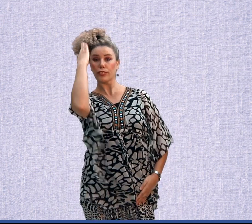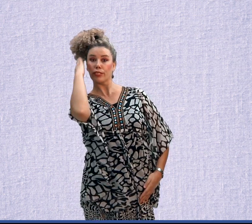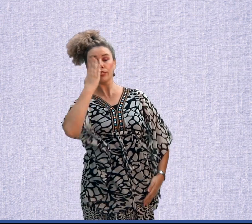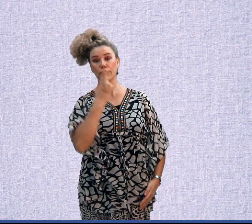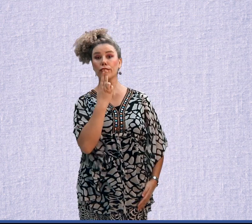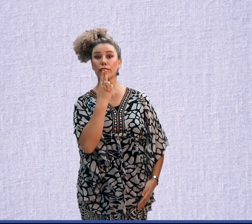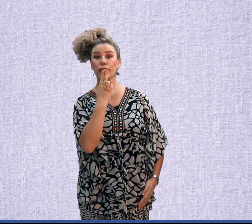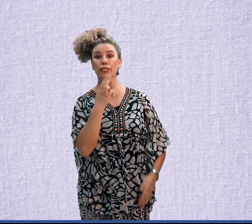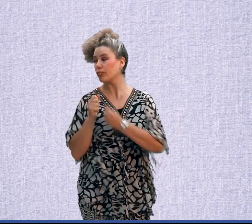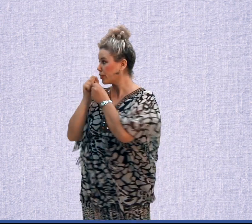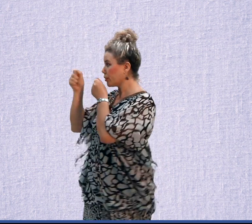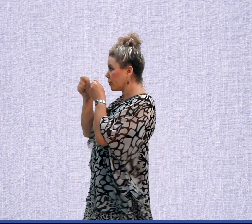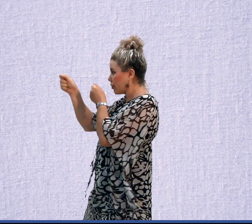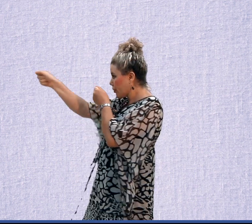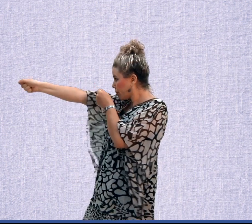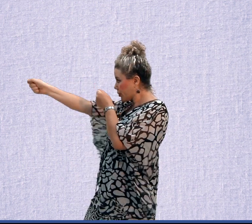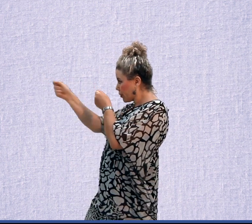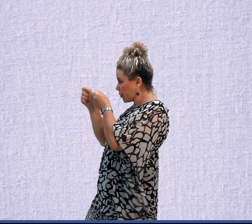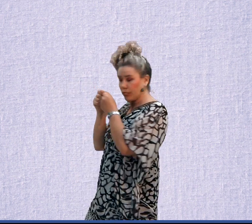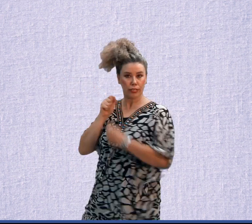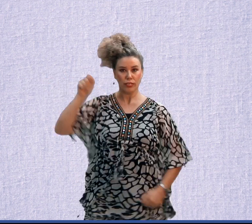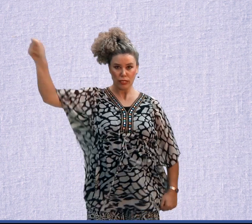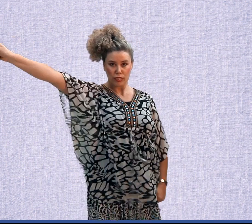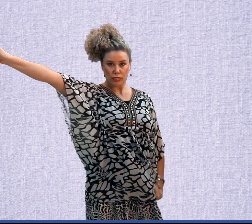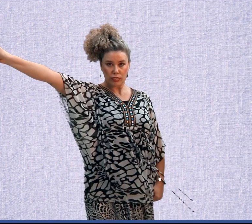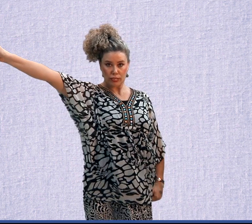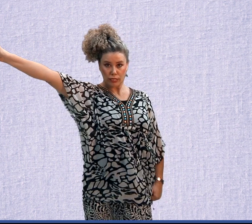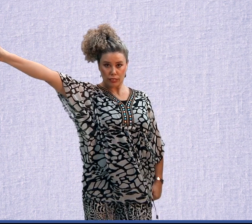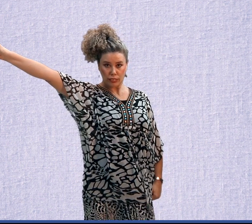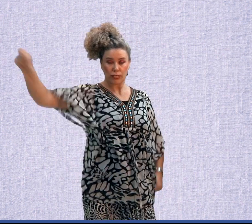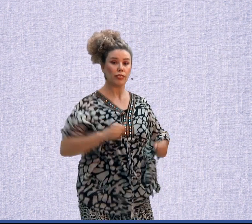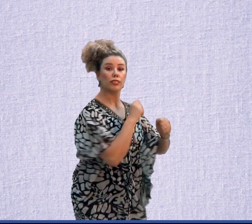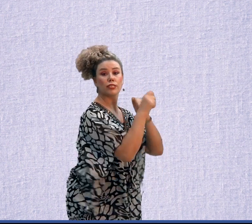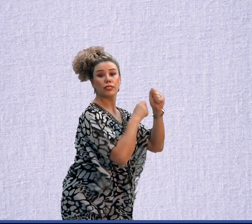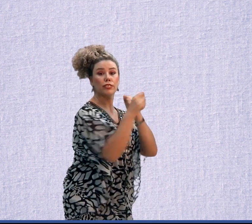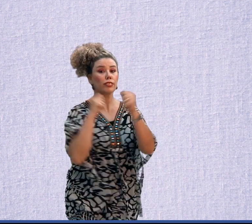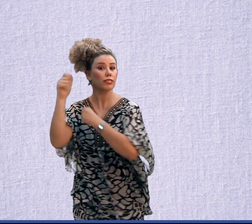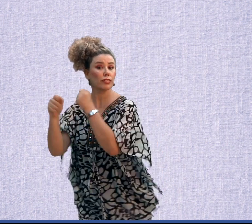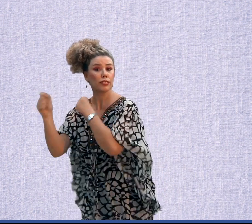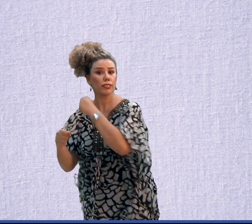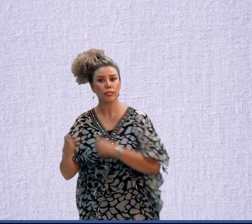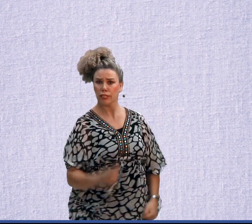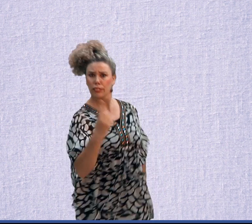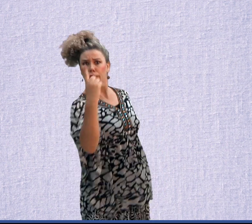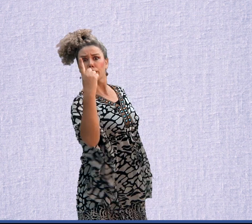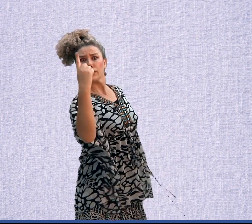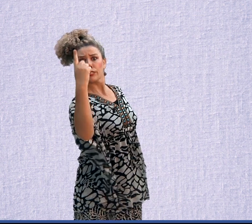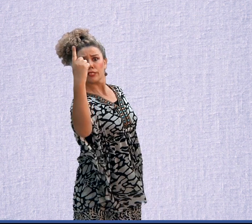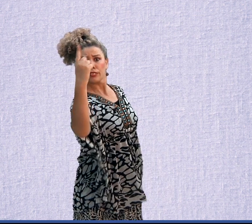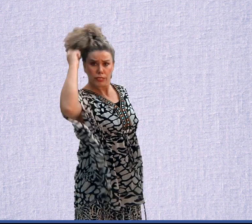Pit Porter, Nas Porter, Mango Groove is making news, Mandela's on his feet again, trying to live his life again, and when he's